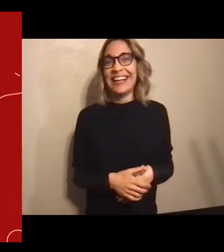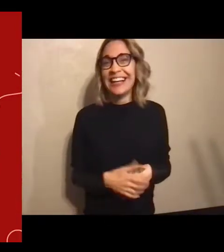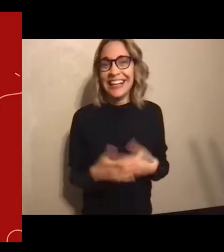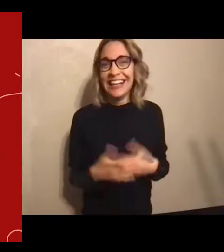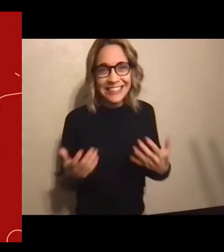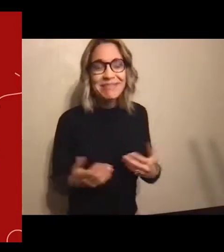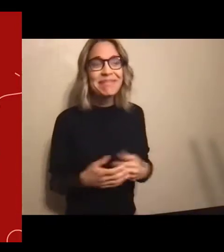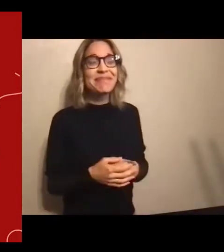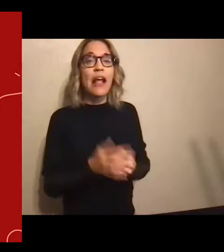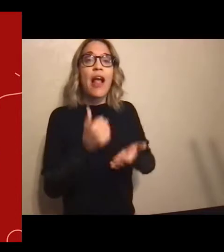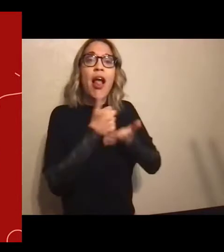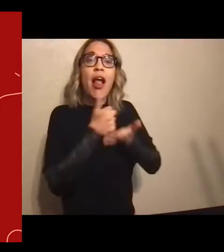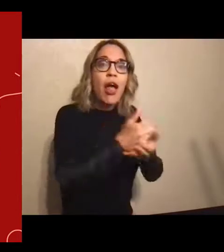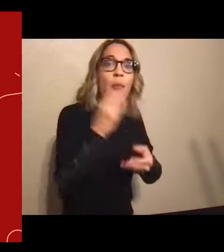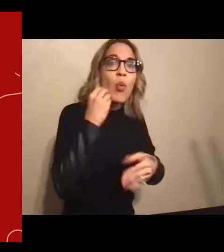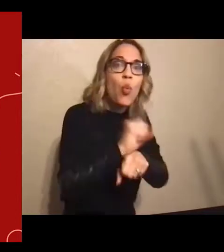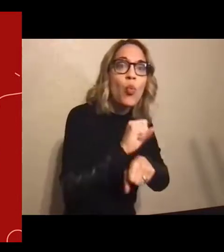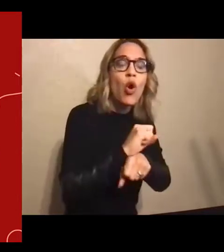professional Uber driver.